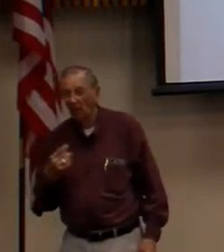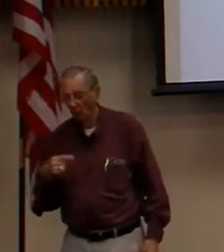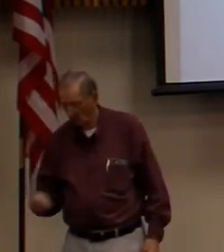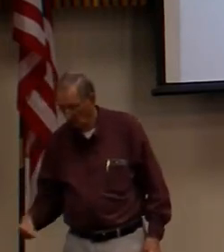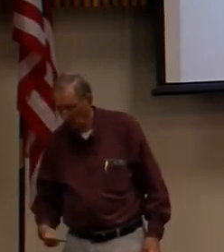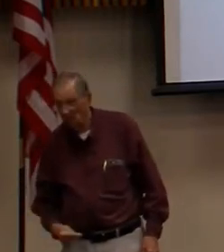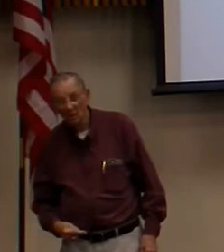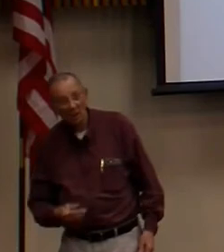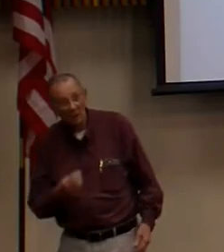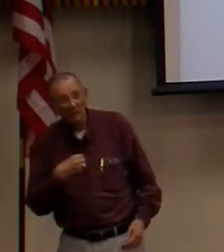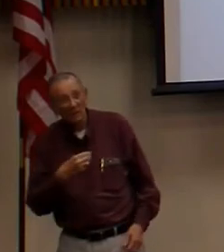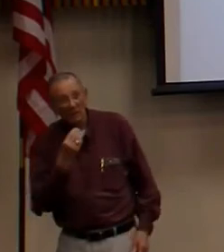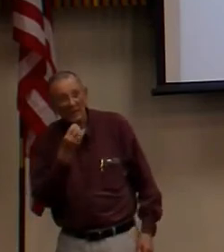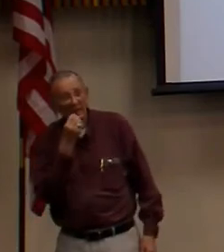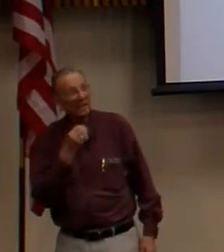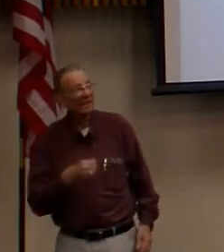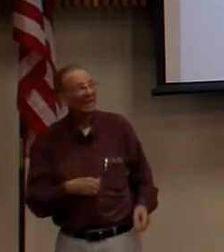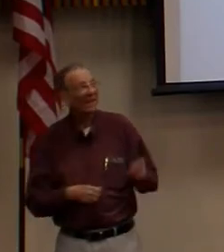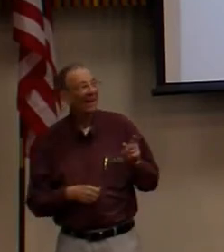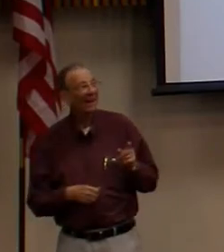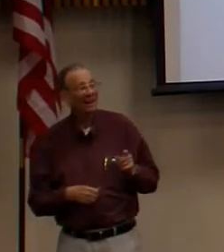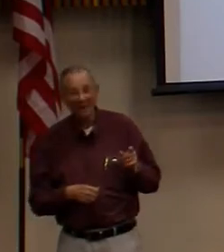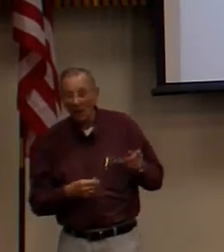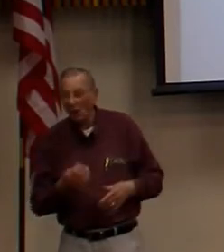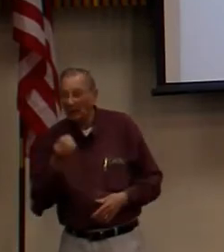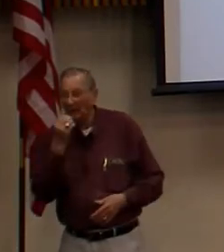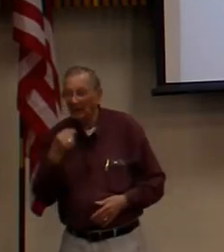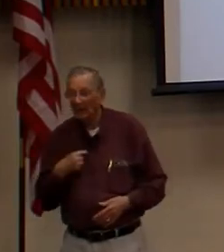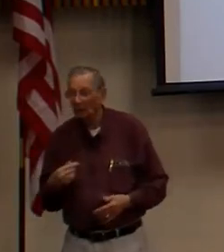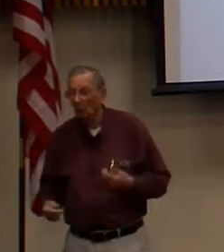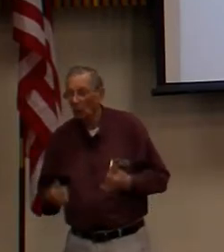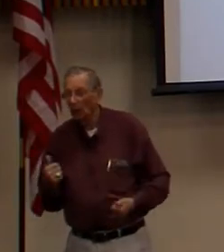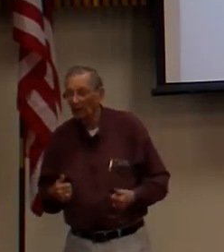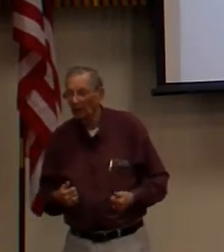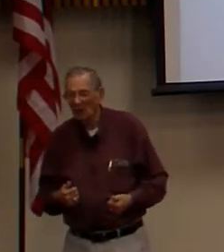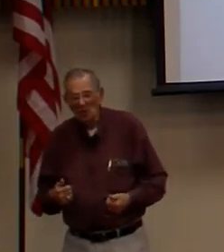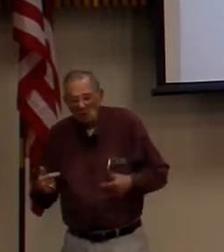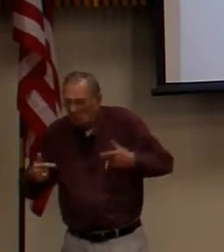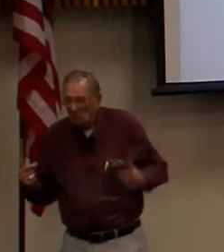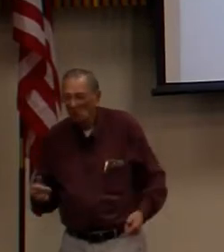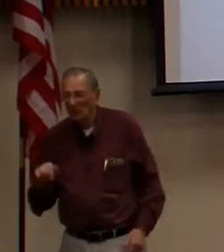you know, are you going to give us something to eat? I thought maybe they wanted to eat us because some of them were huge.